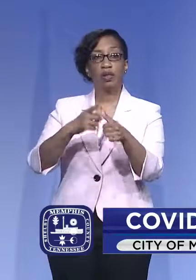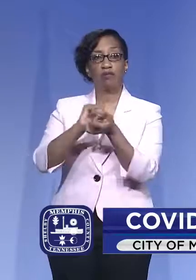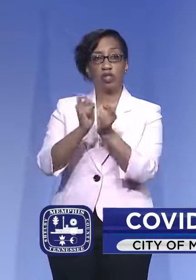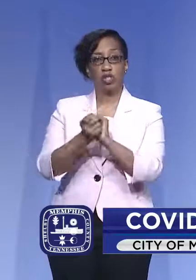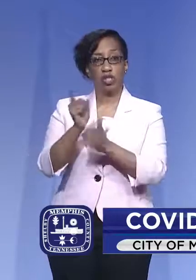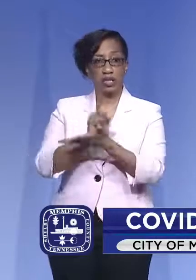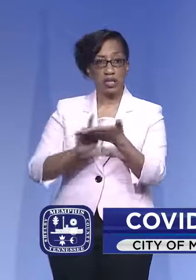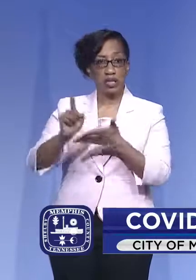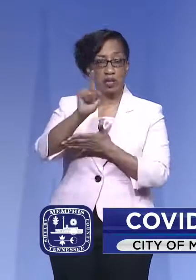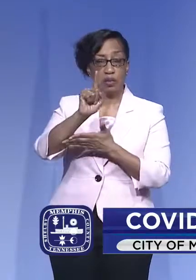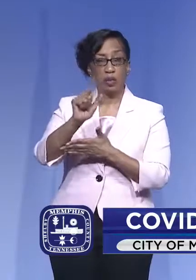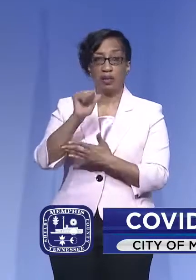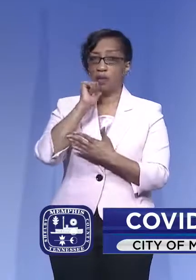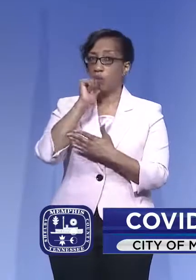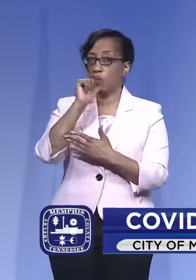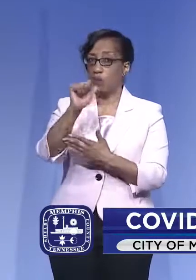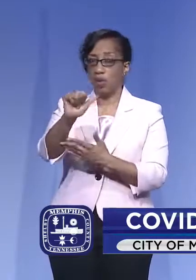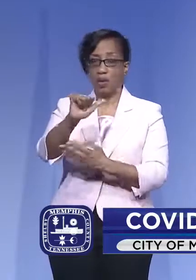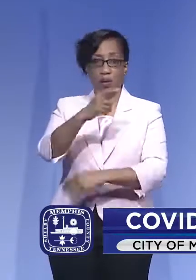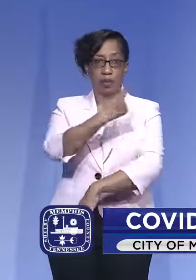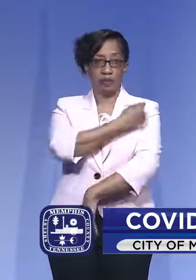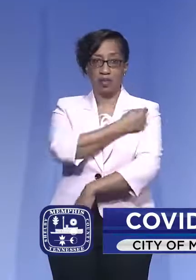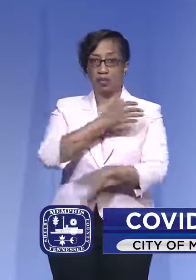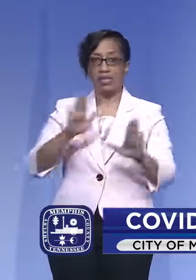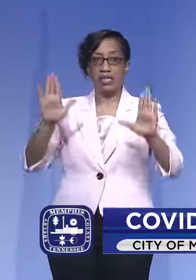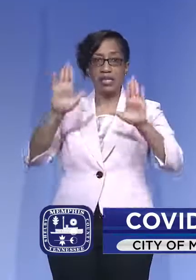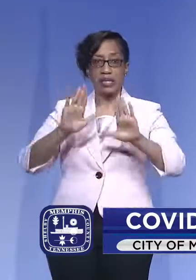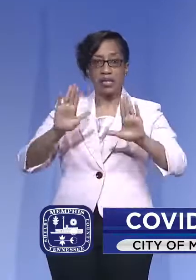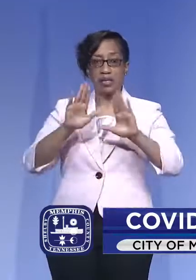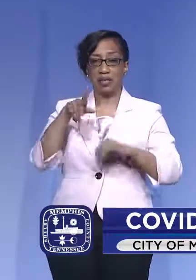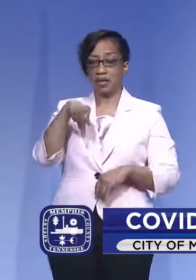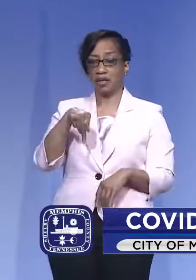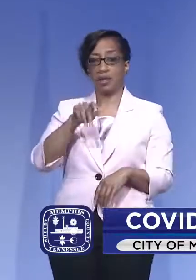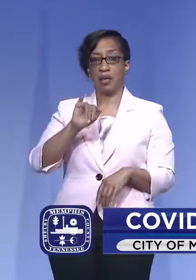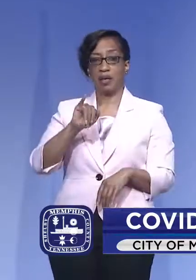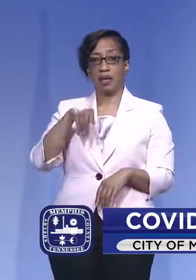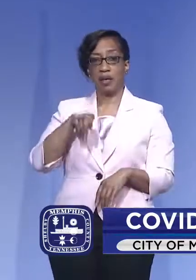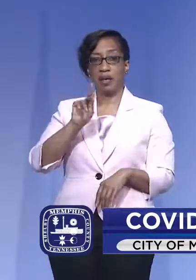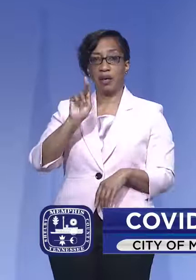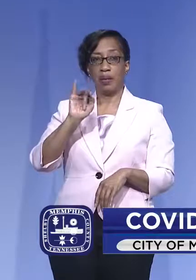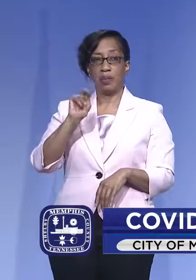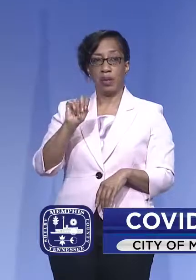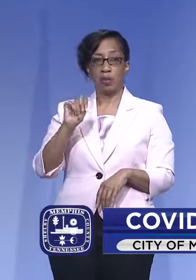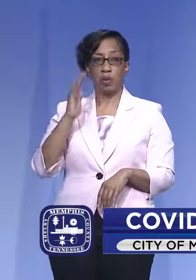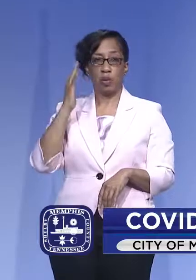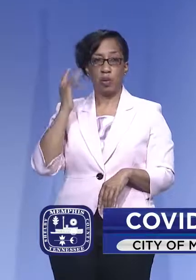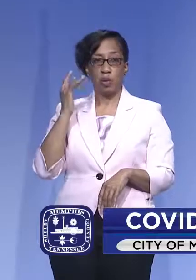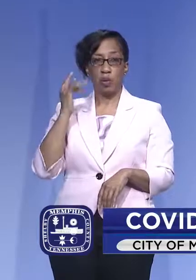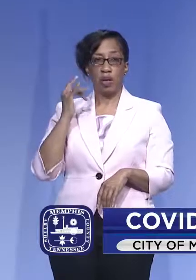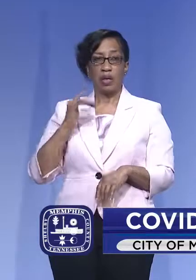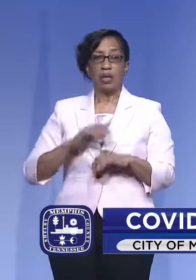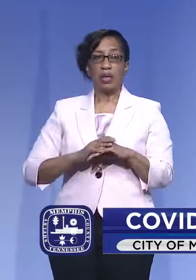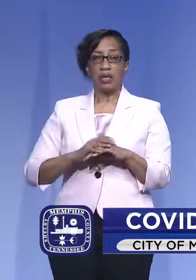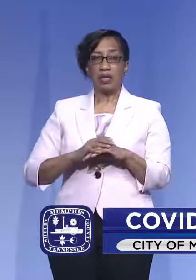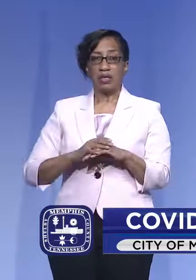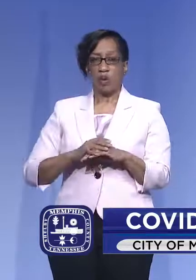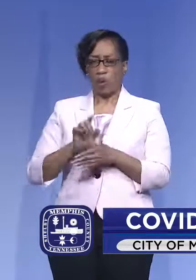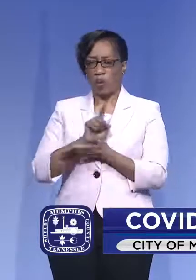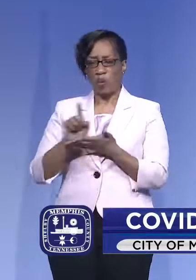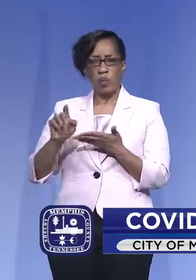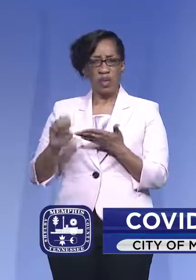there will not be vaccinations this Sunday at the Pipkin Building, just due to demand, which is very, very low on the weekends.